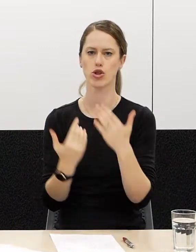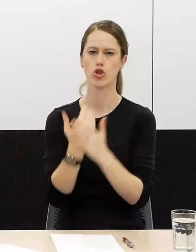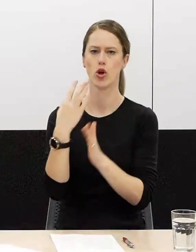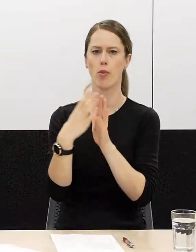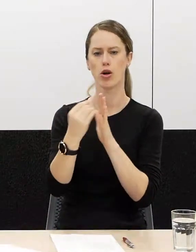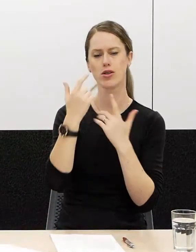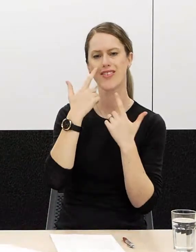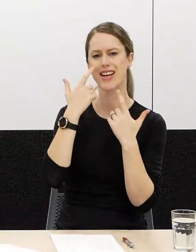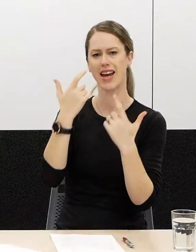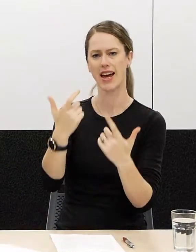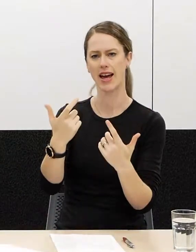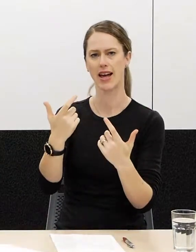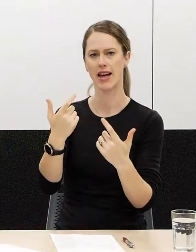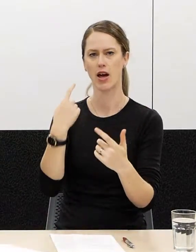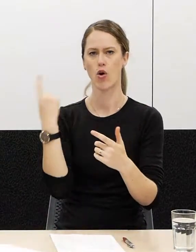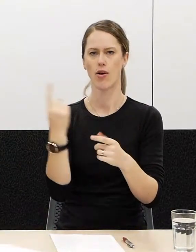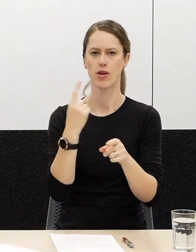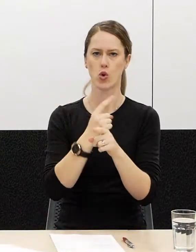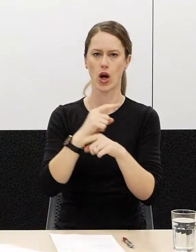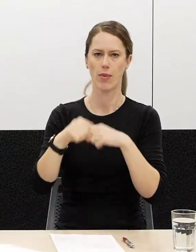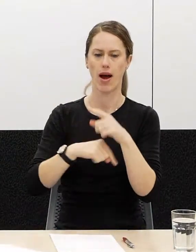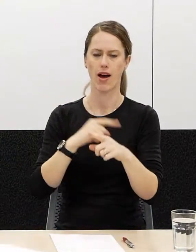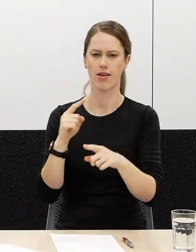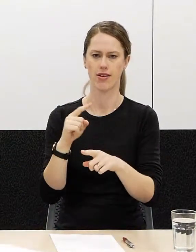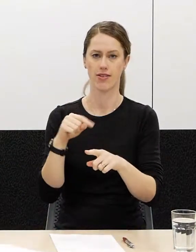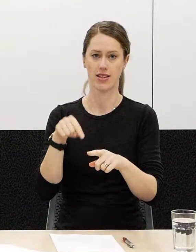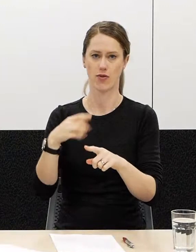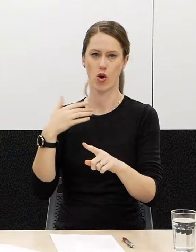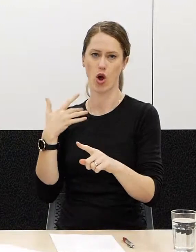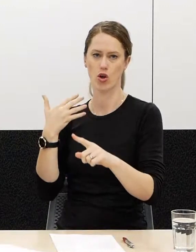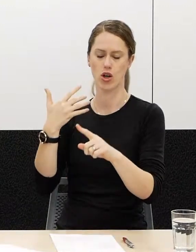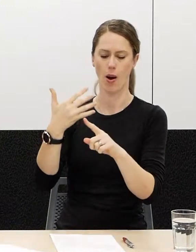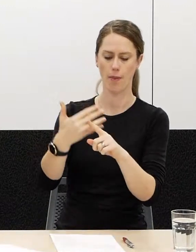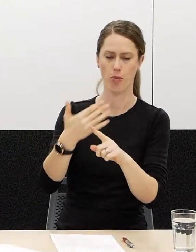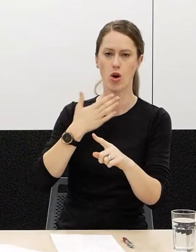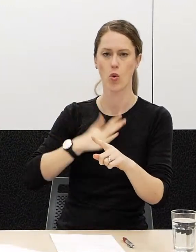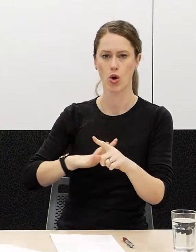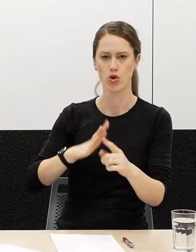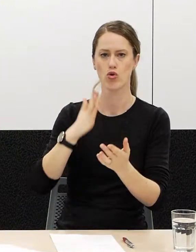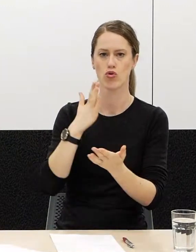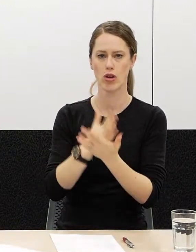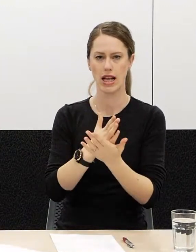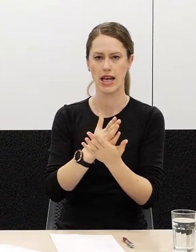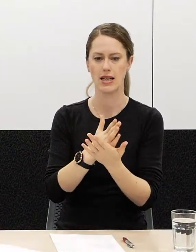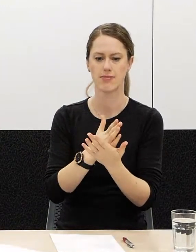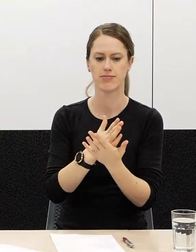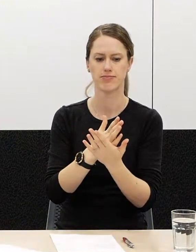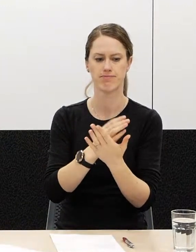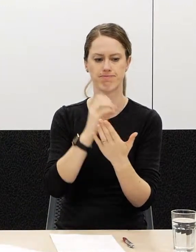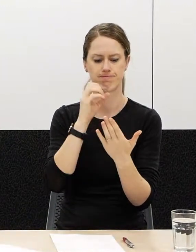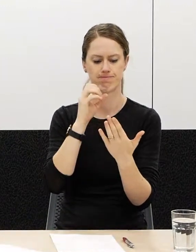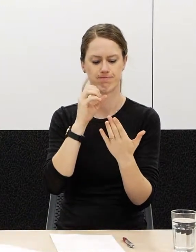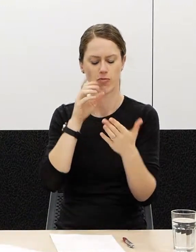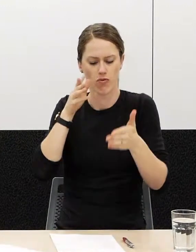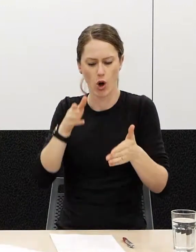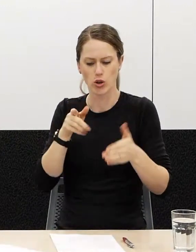that we can drive? And we've been talking about this kind of thing for many years, but we actually want to really put some weight around that and make that happen.